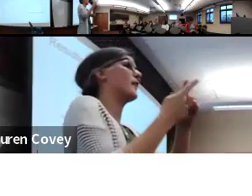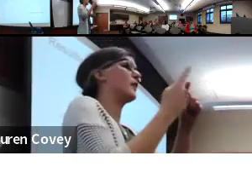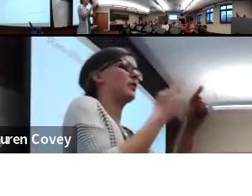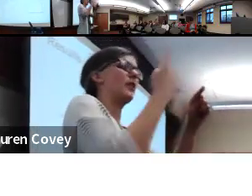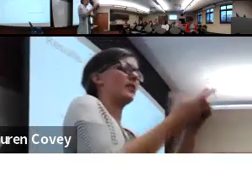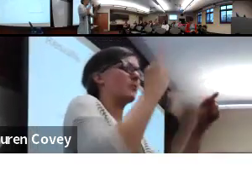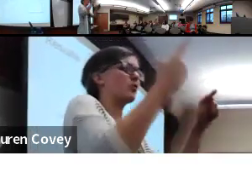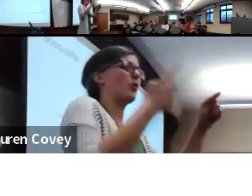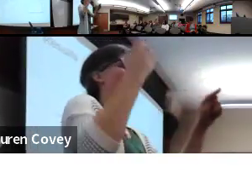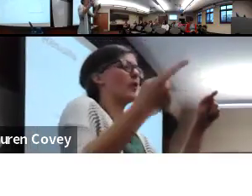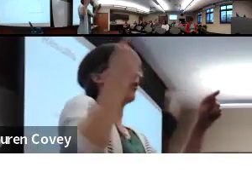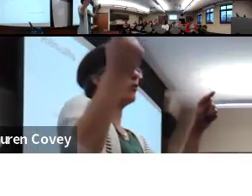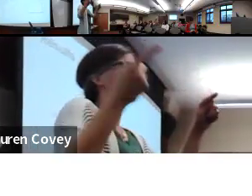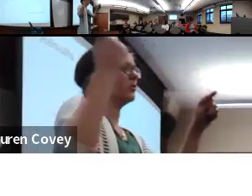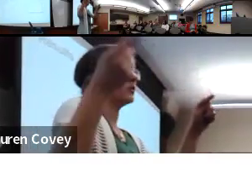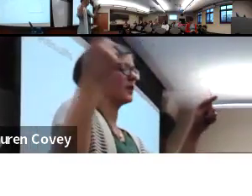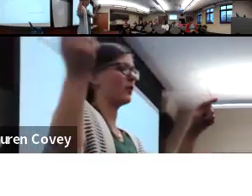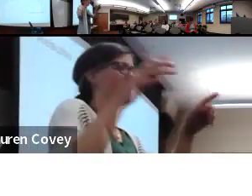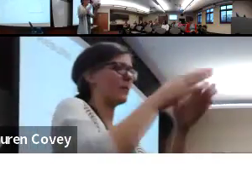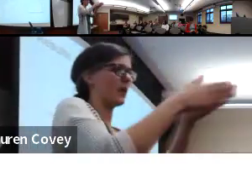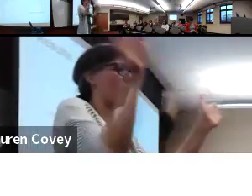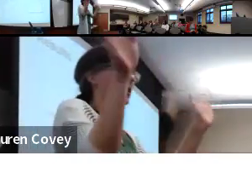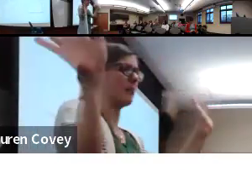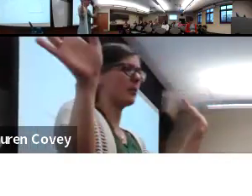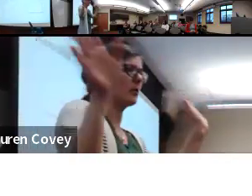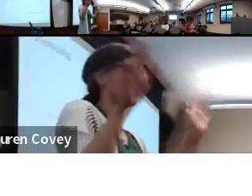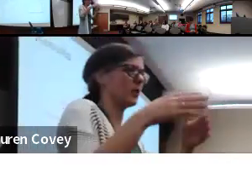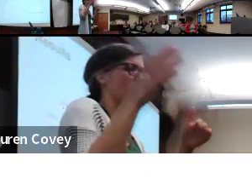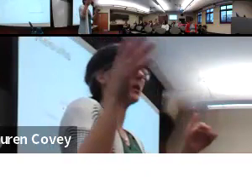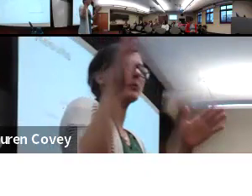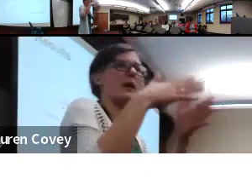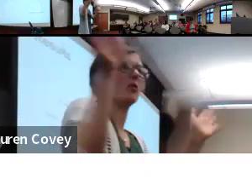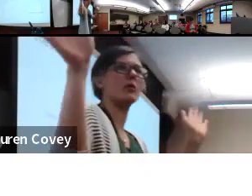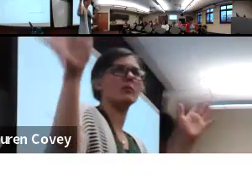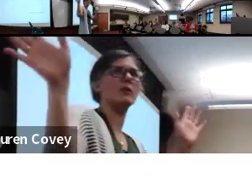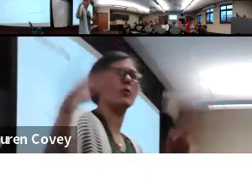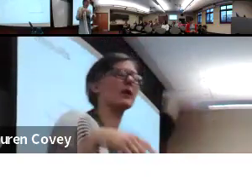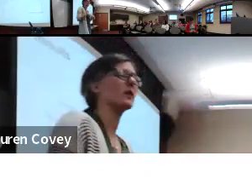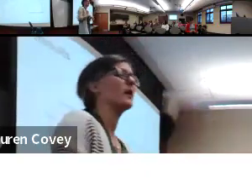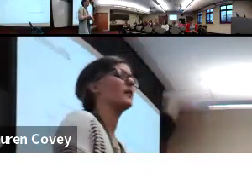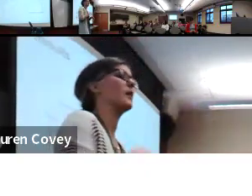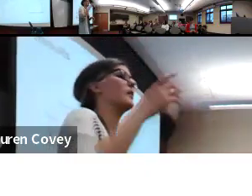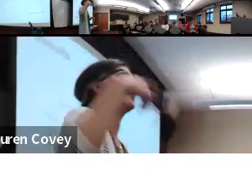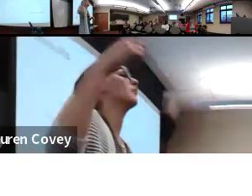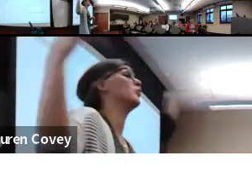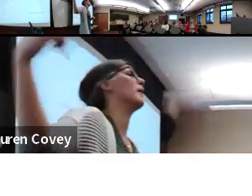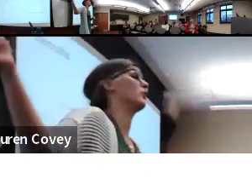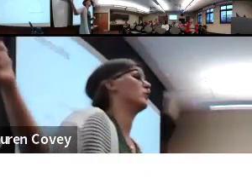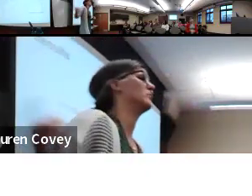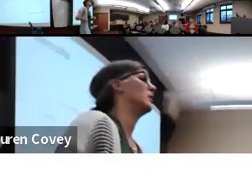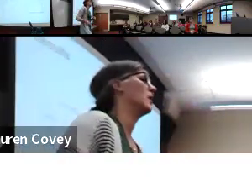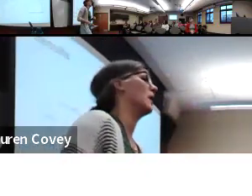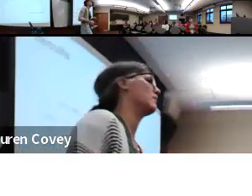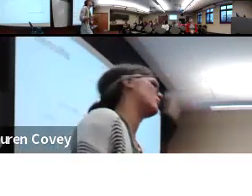that if they get to tell the same story over and over several times, like over a time period, not immediately, like over different weeks, that they'll do